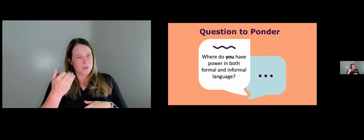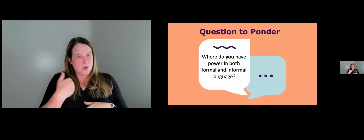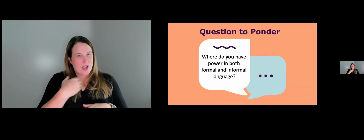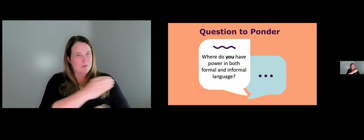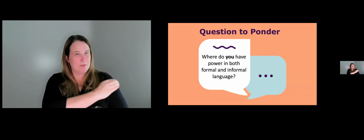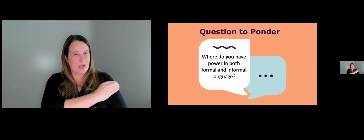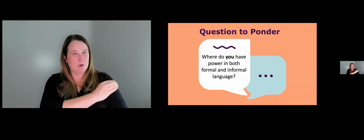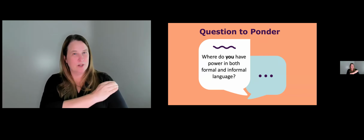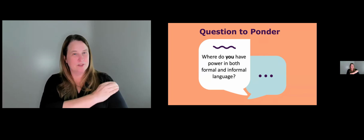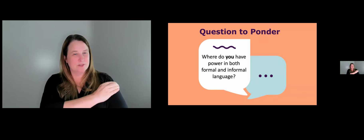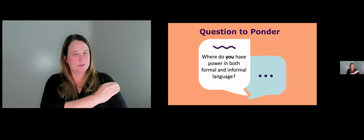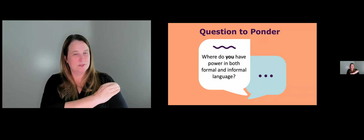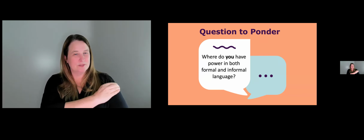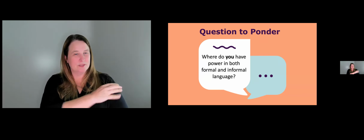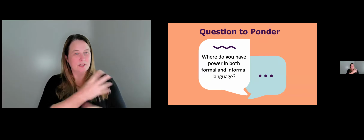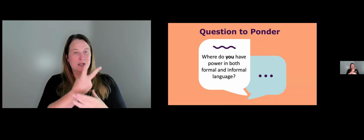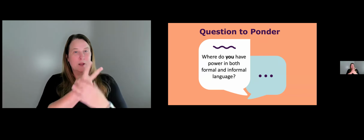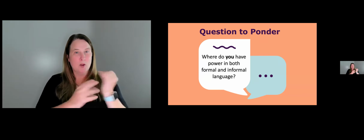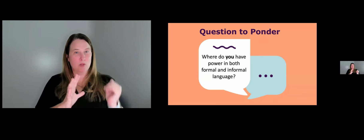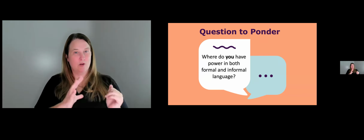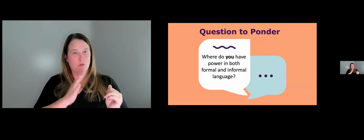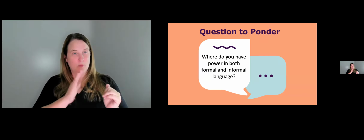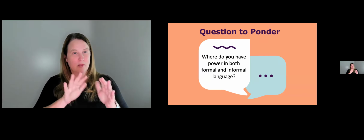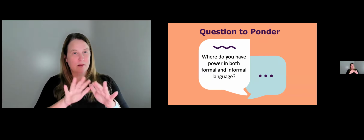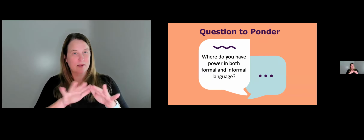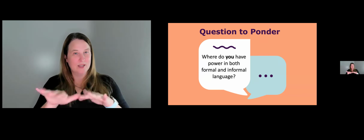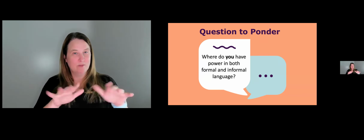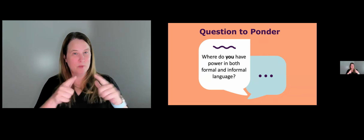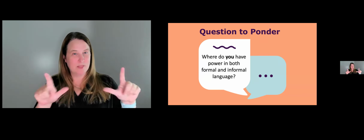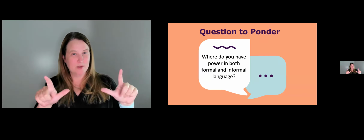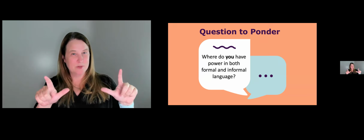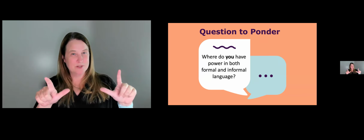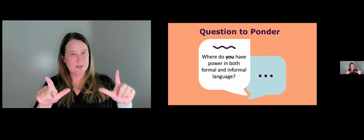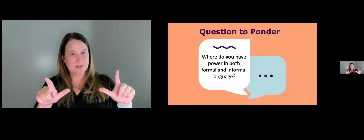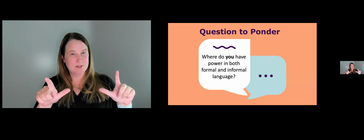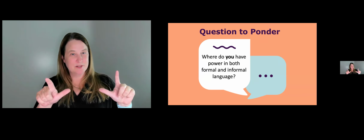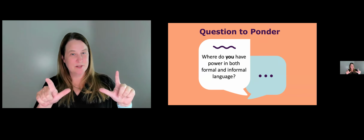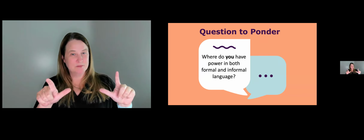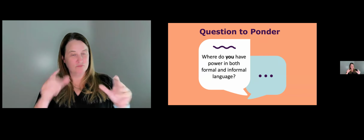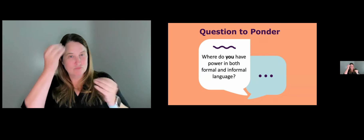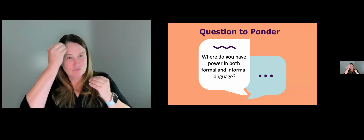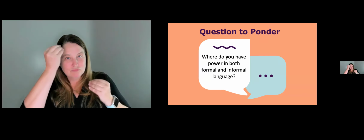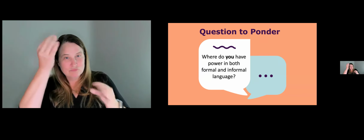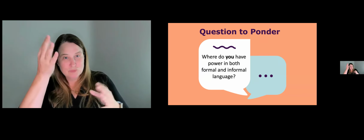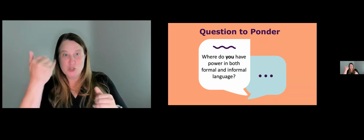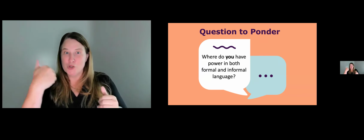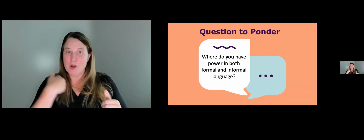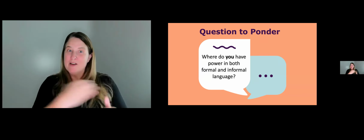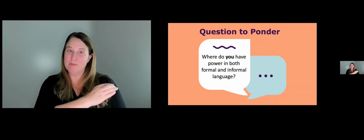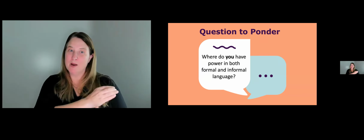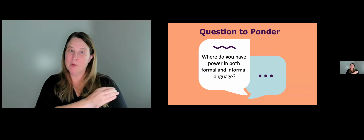a moment and think about where you have power, both in formal and